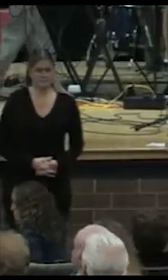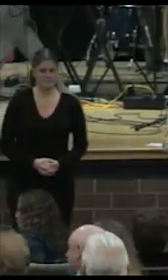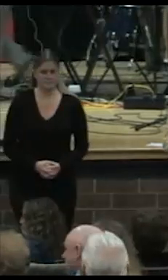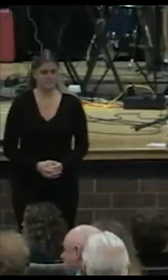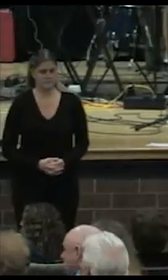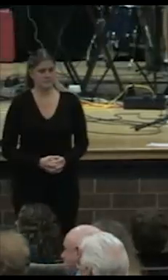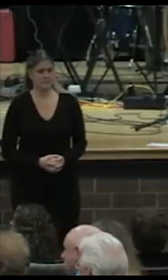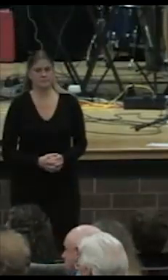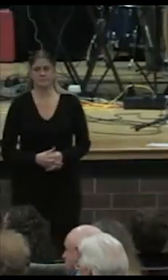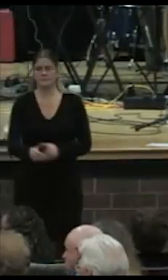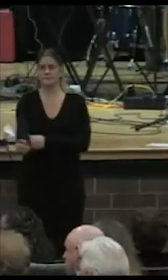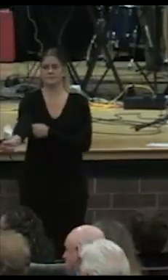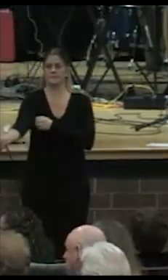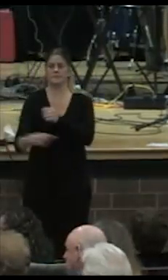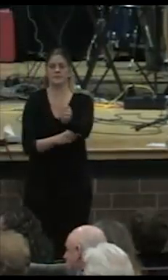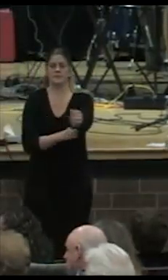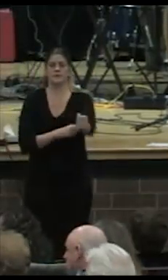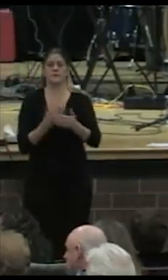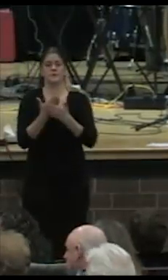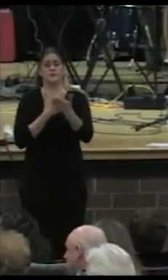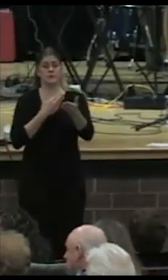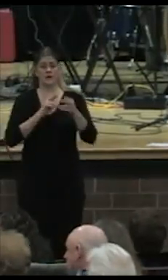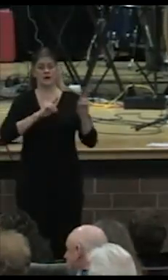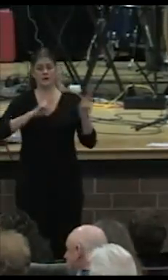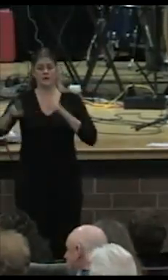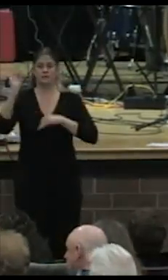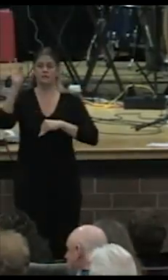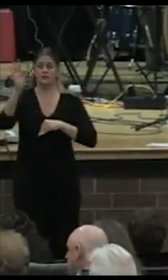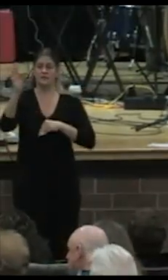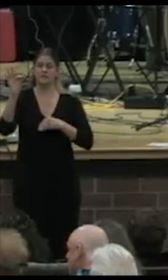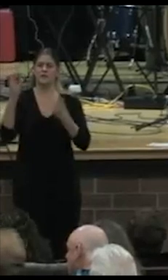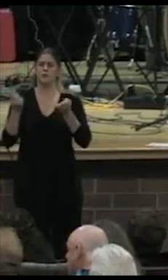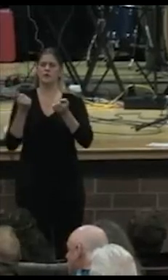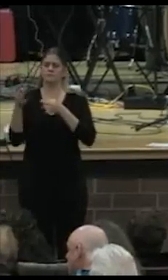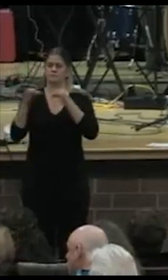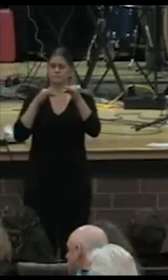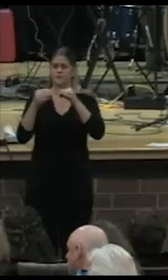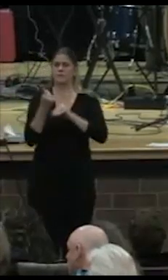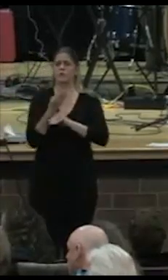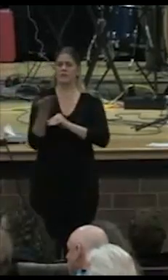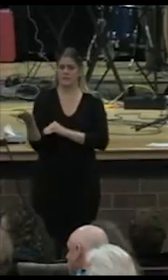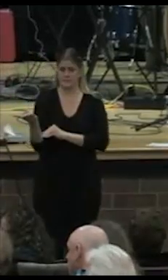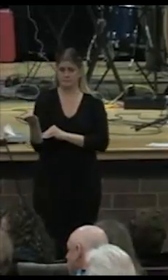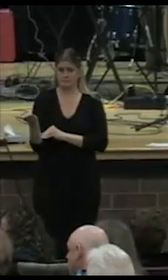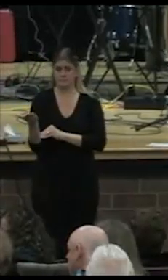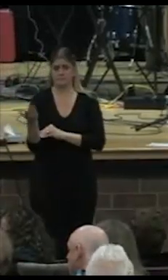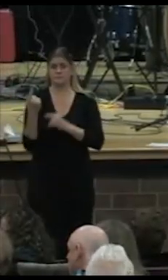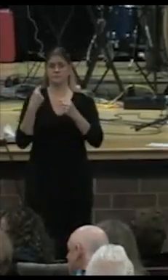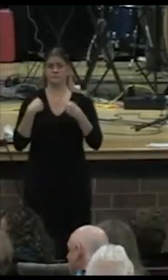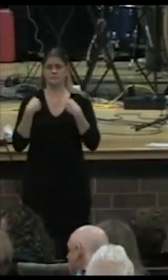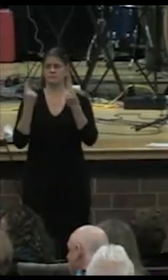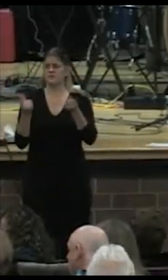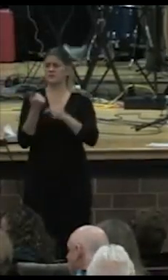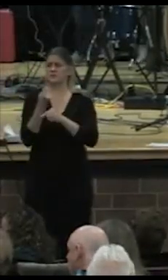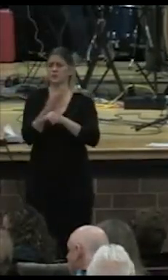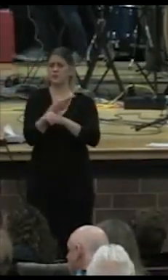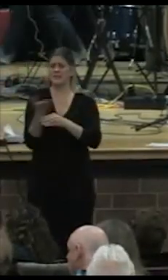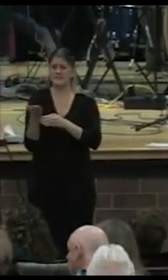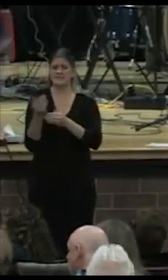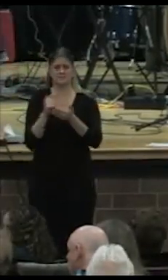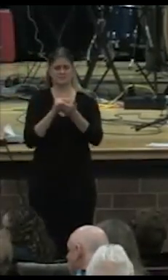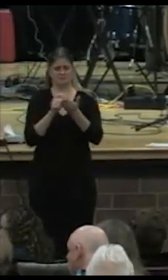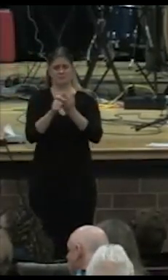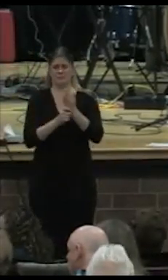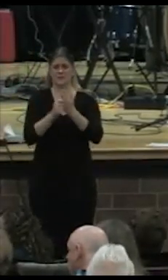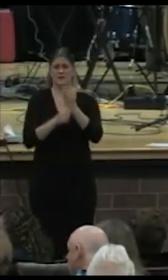Before I get ready to open up the Word of God, I want to draw your attention to a few things. The last few weeks in the bulletin, we put a bookmark.